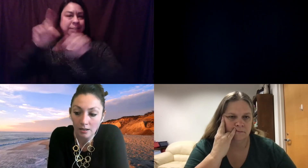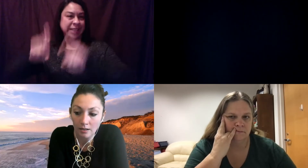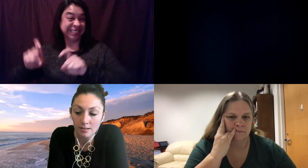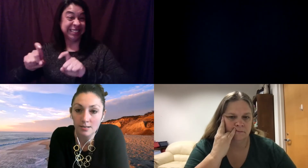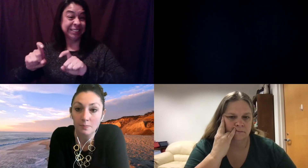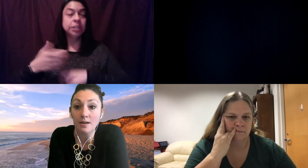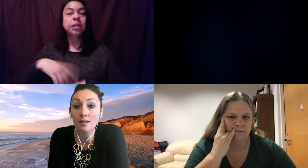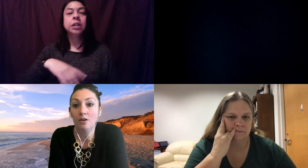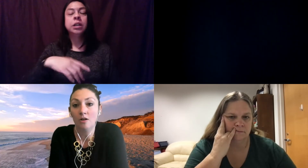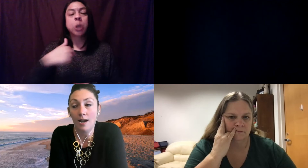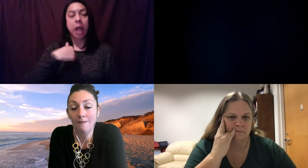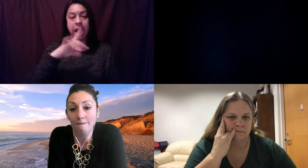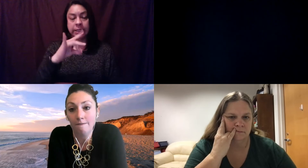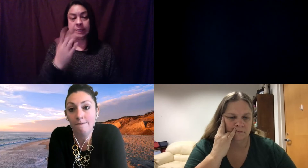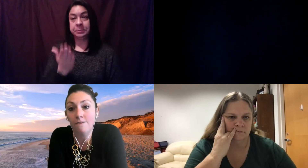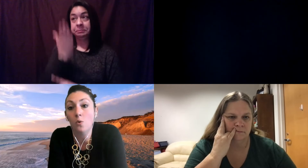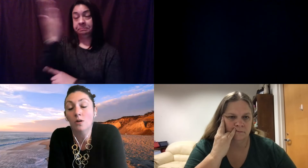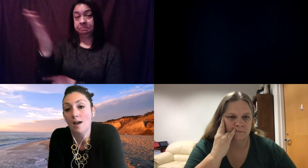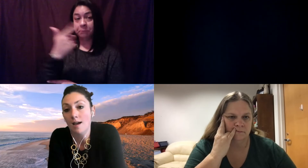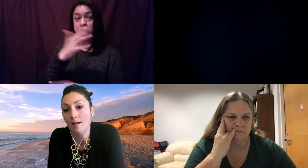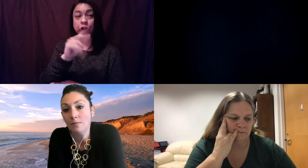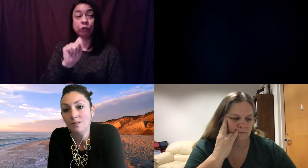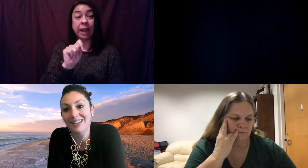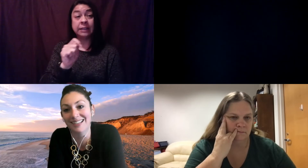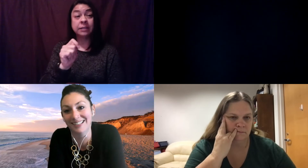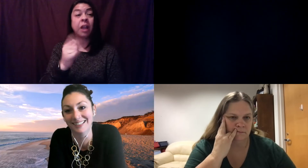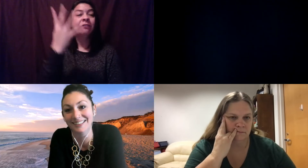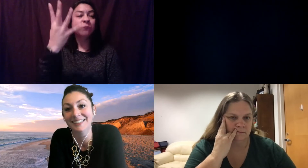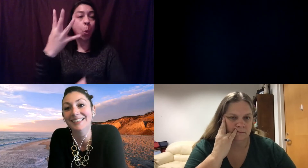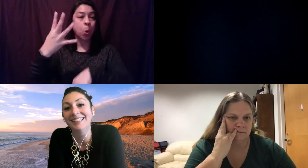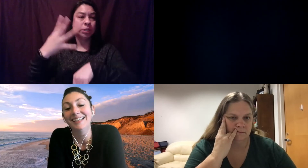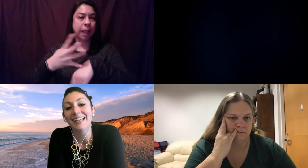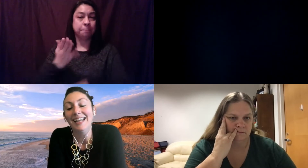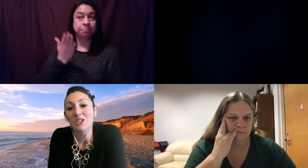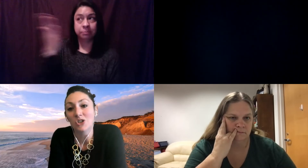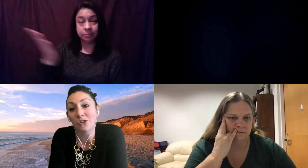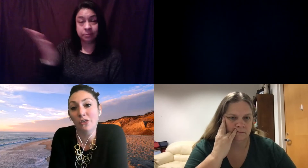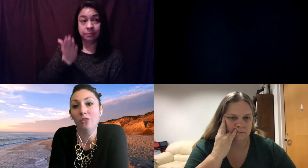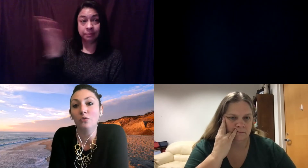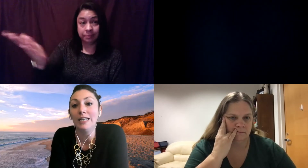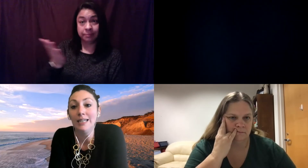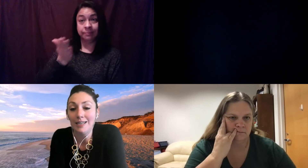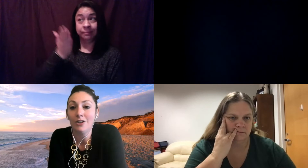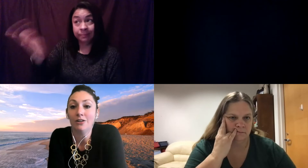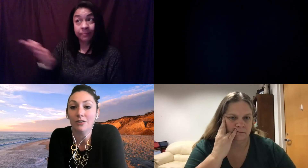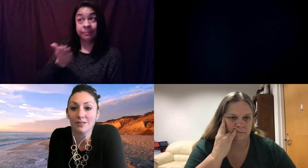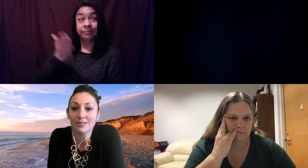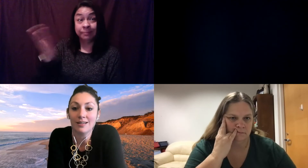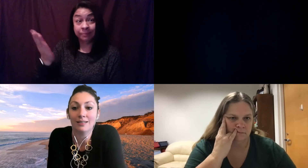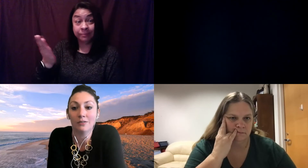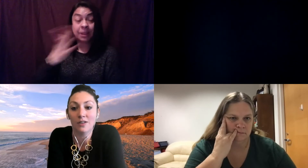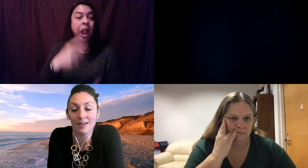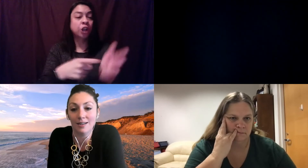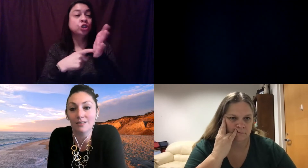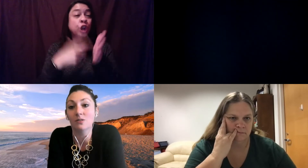I submitted the grant 4 times. It took 3 years to